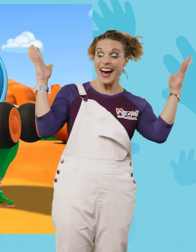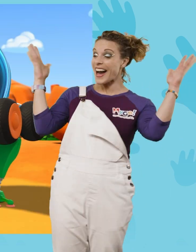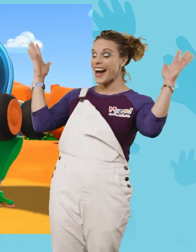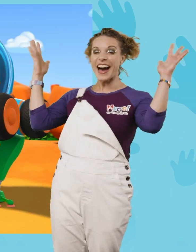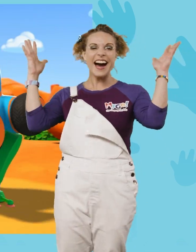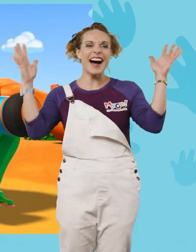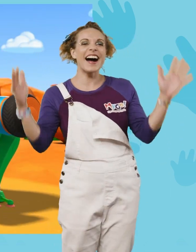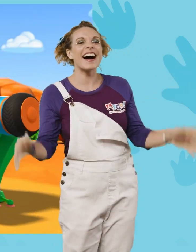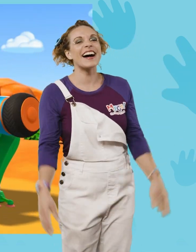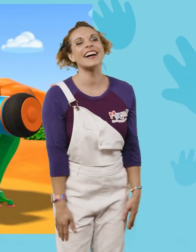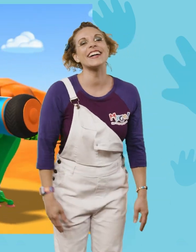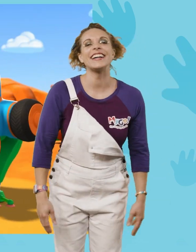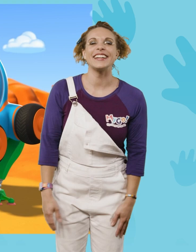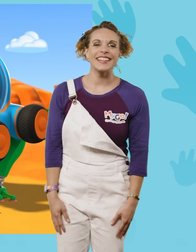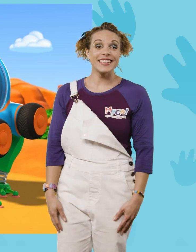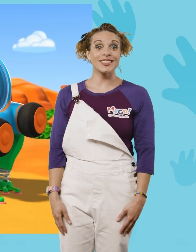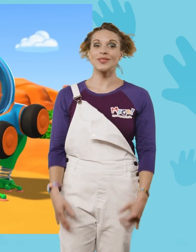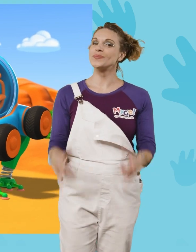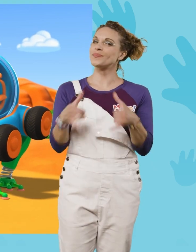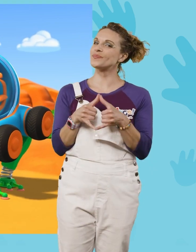Yeah! Woohoo!